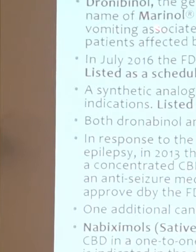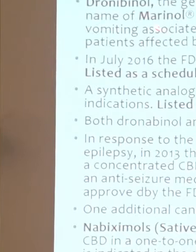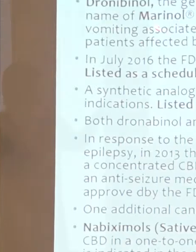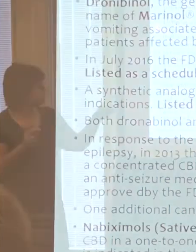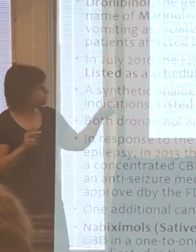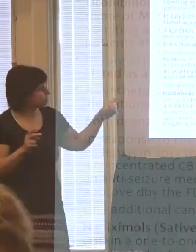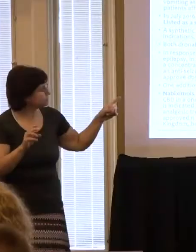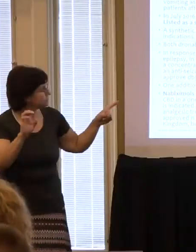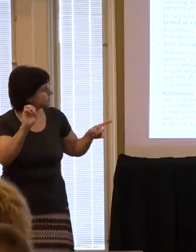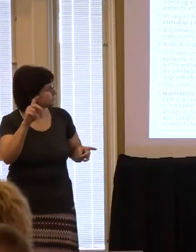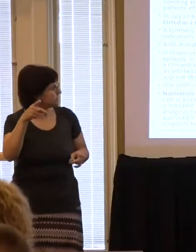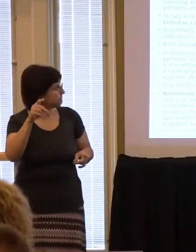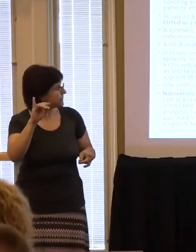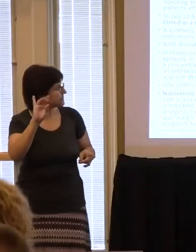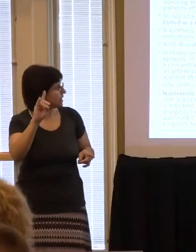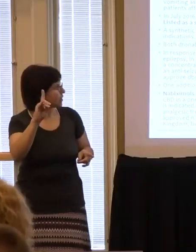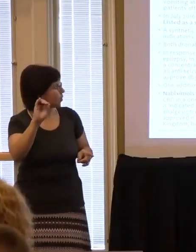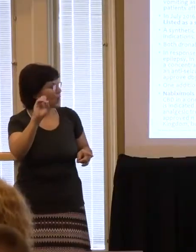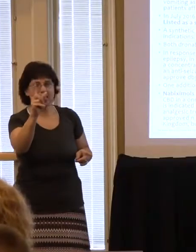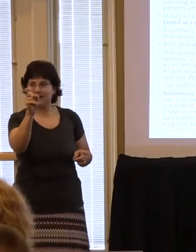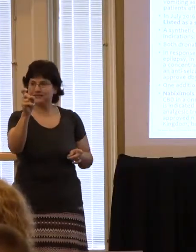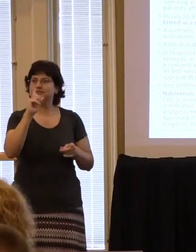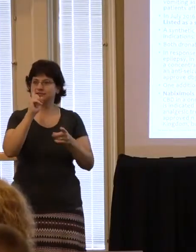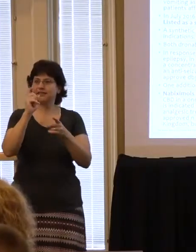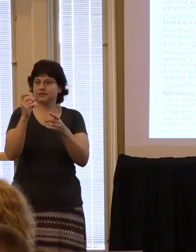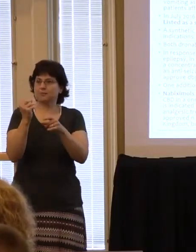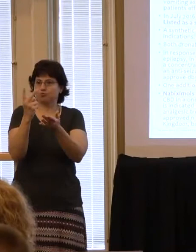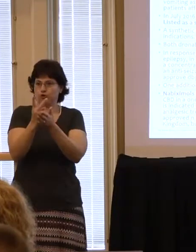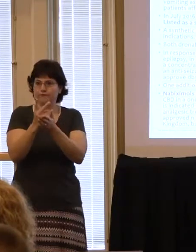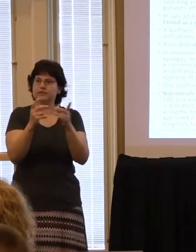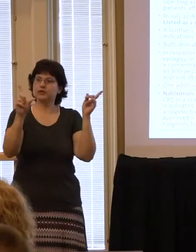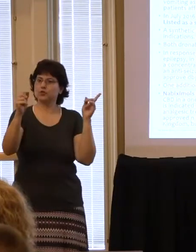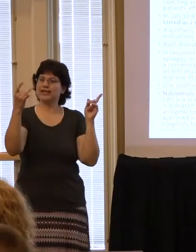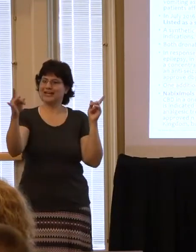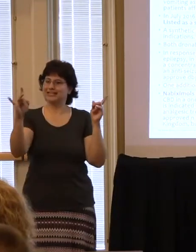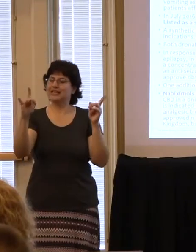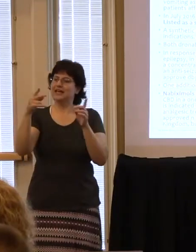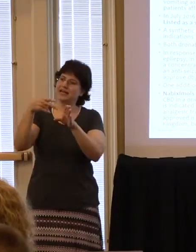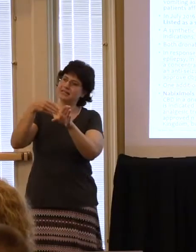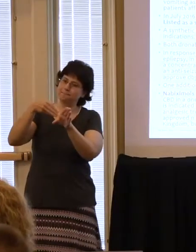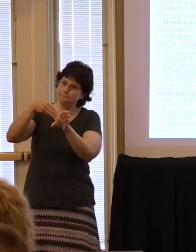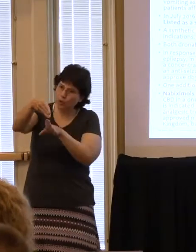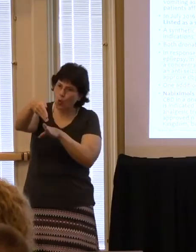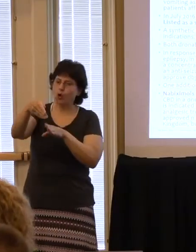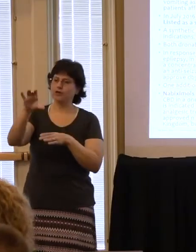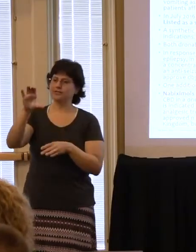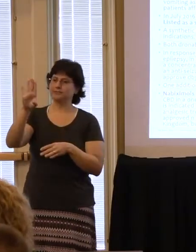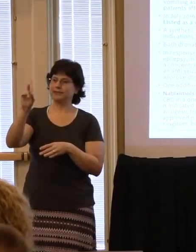it's called Epidiolex, or that's how I pronounce it. It's basically pure CBD,